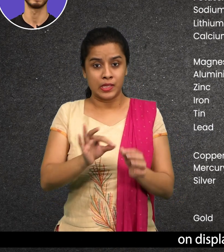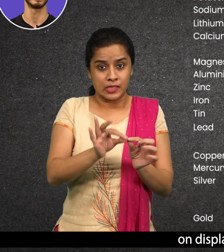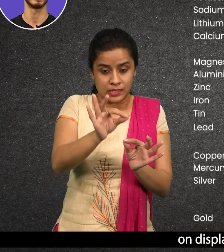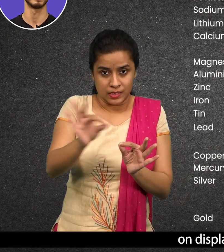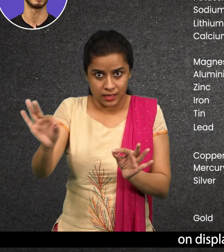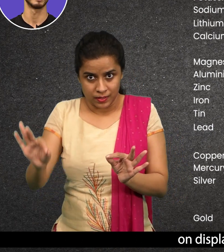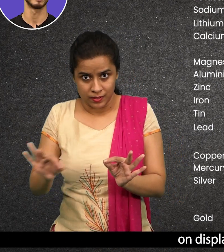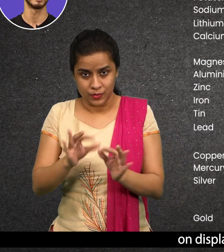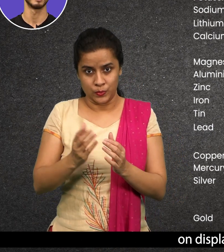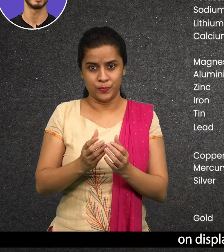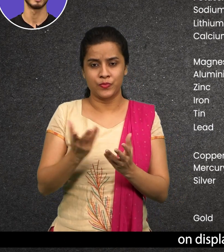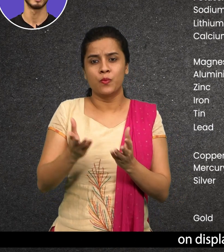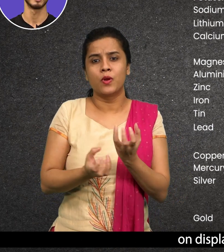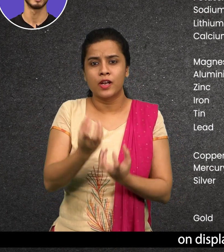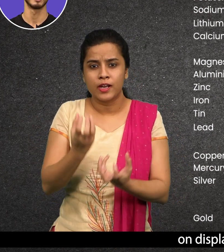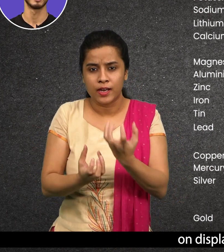reactions.